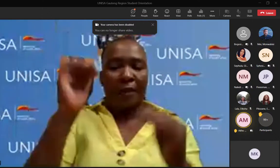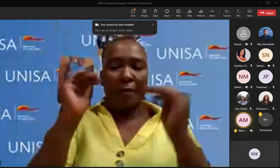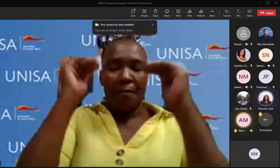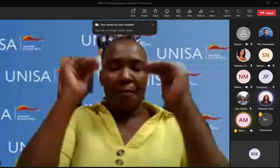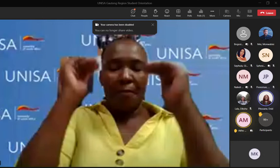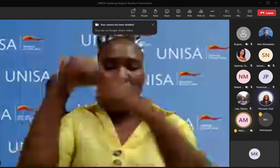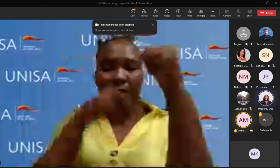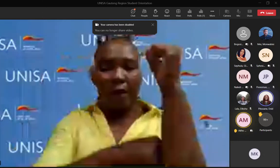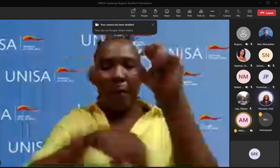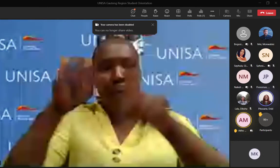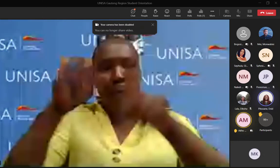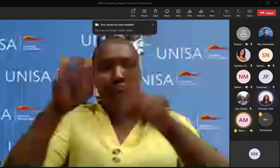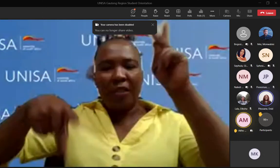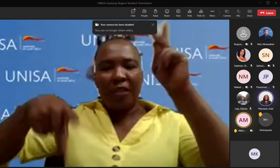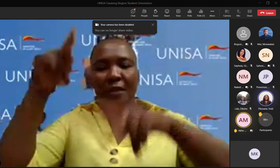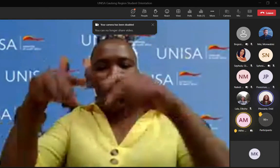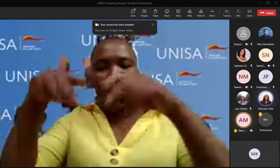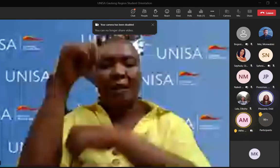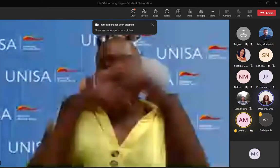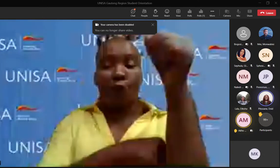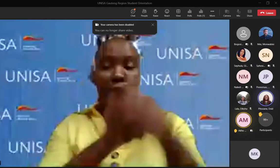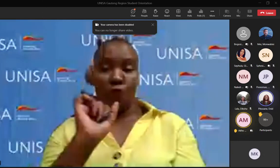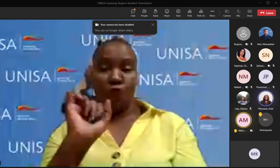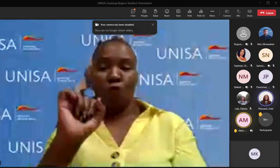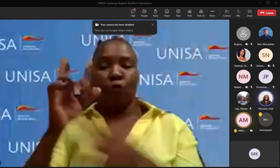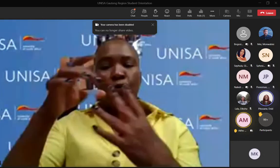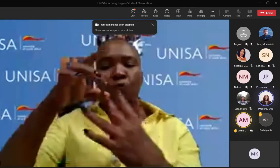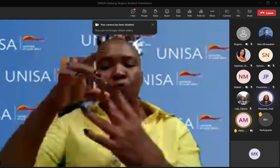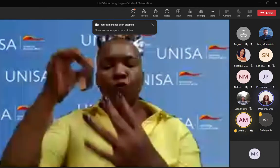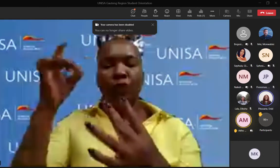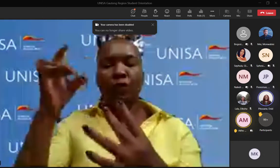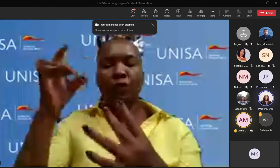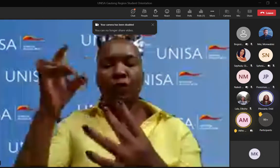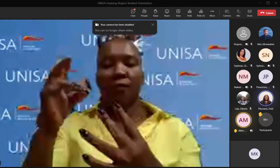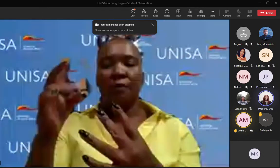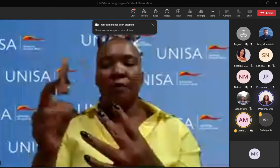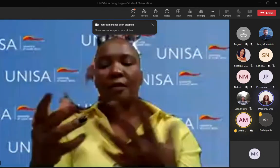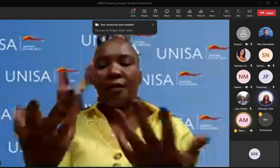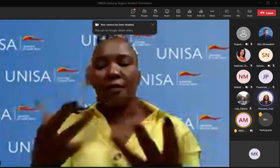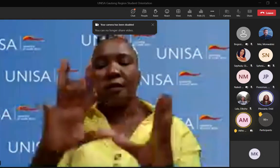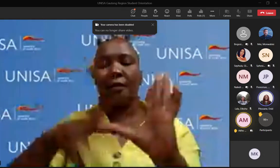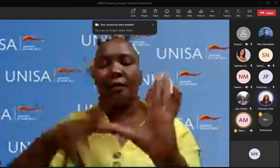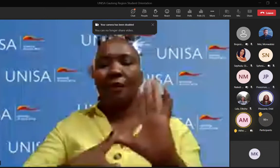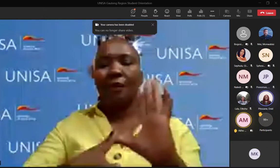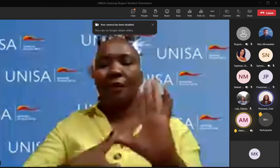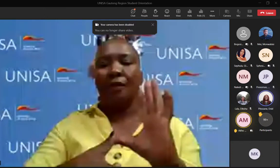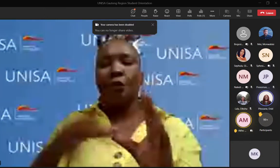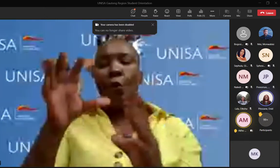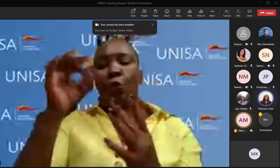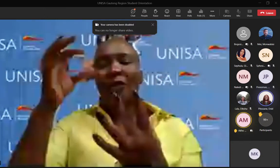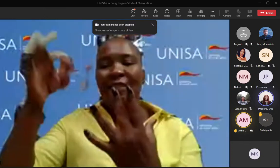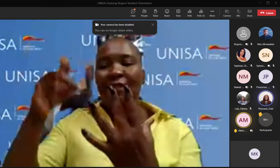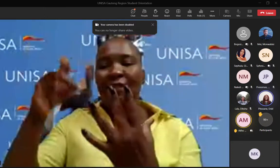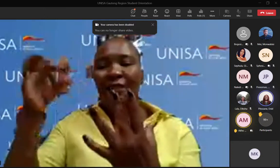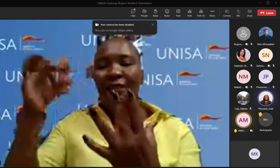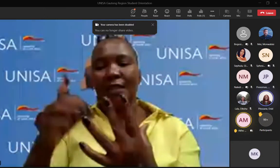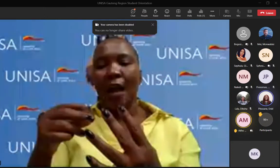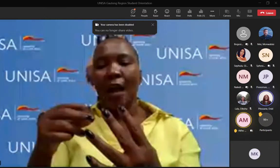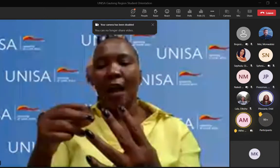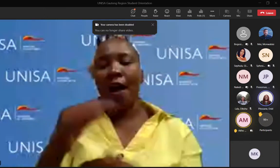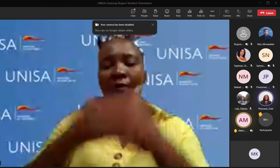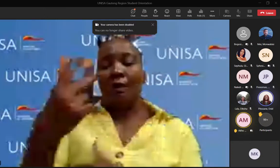choice um then either there we then hold elections um after two years